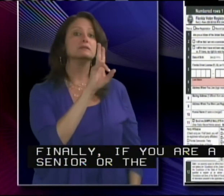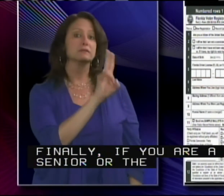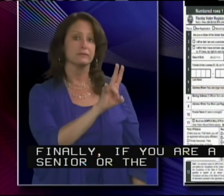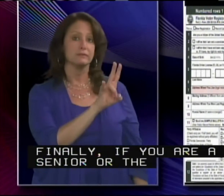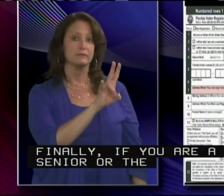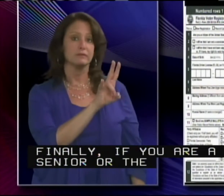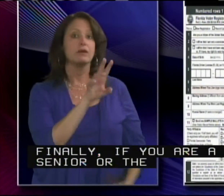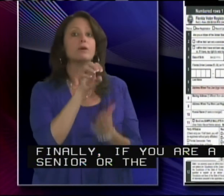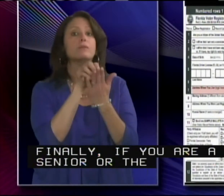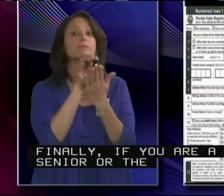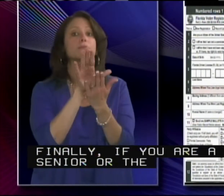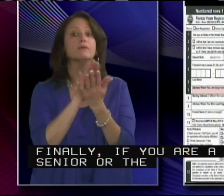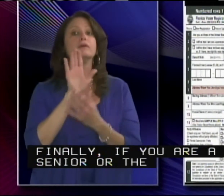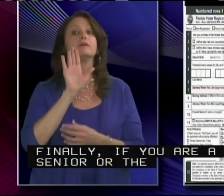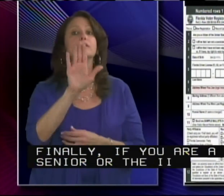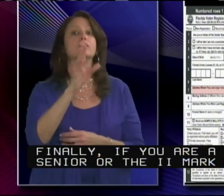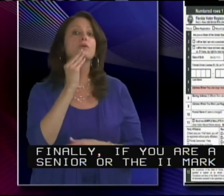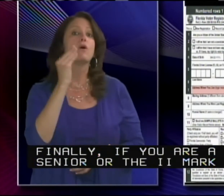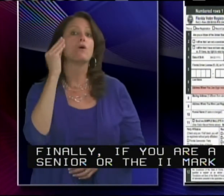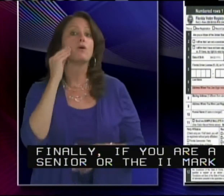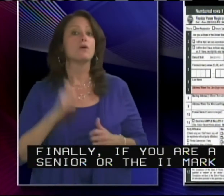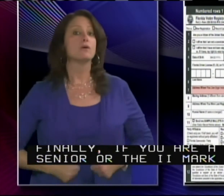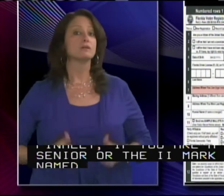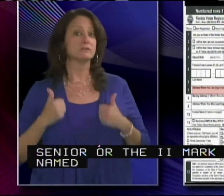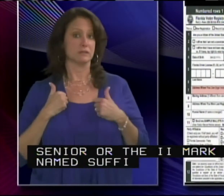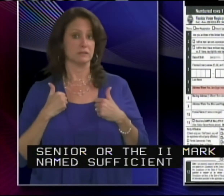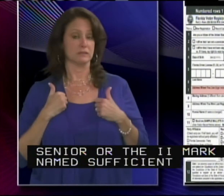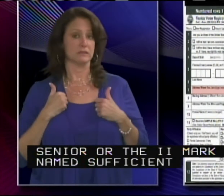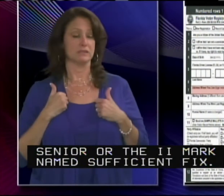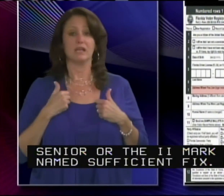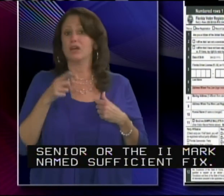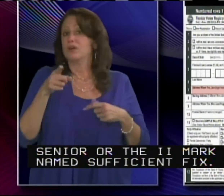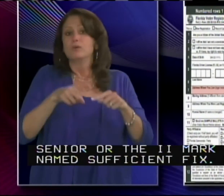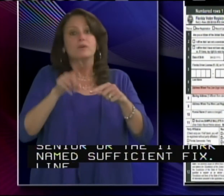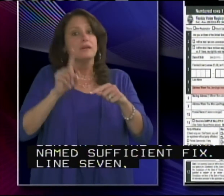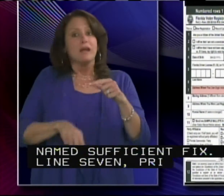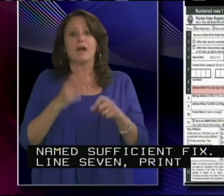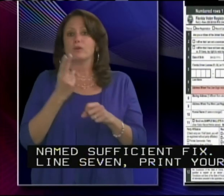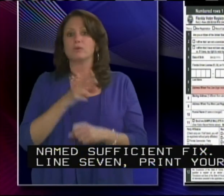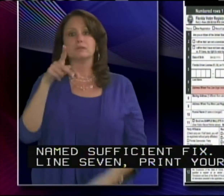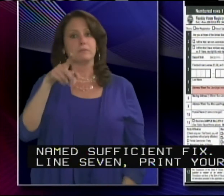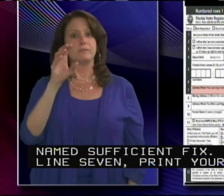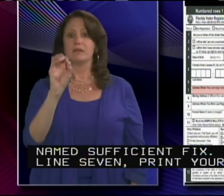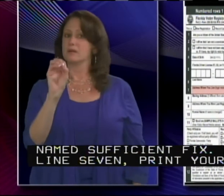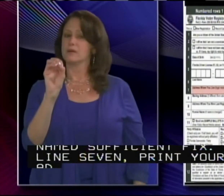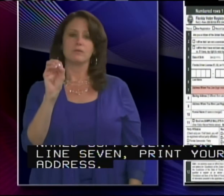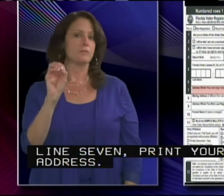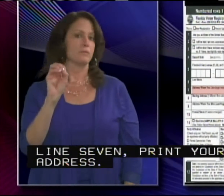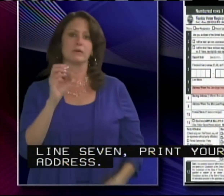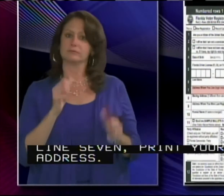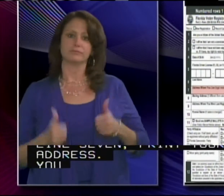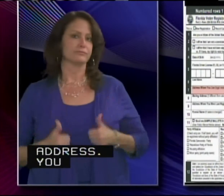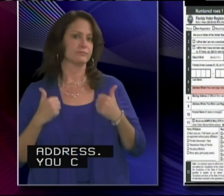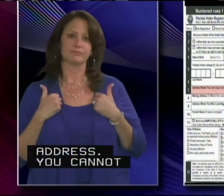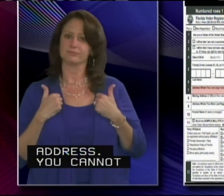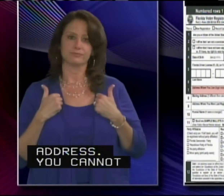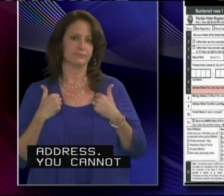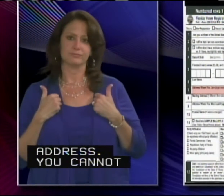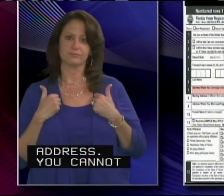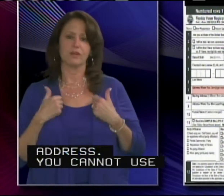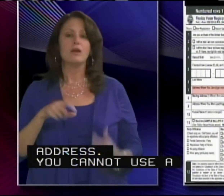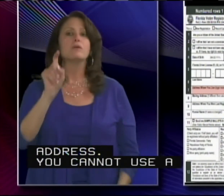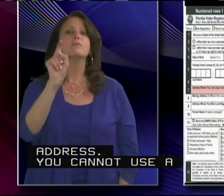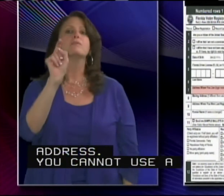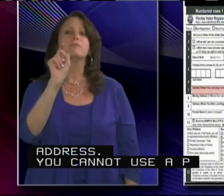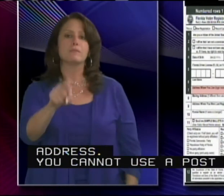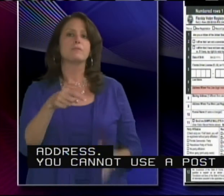Line 7, print your home address. You cannot use a post office box